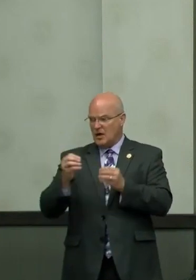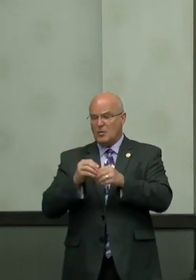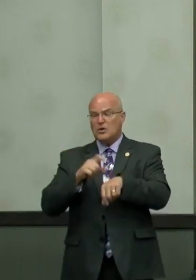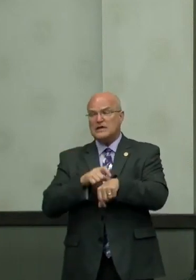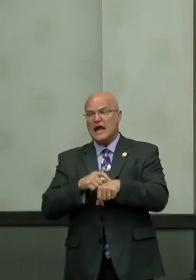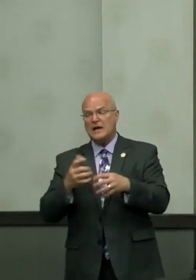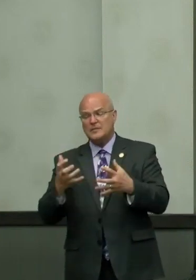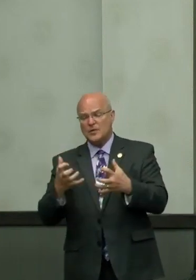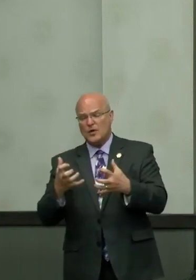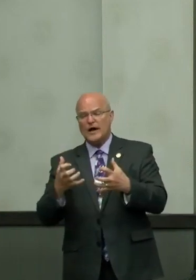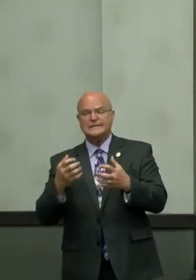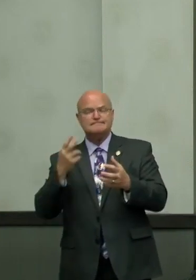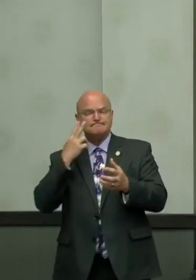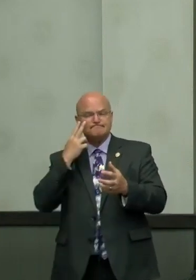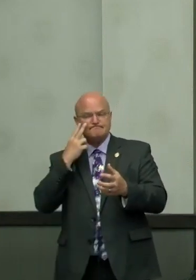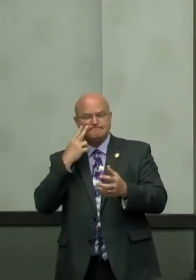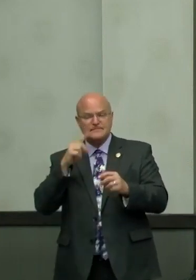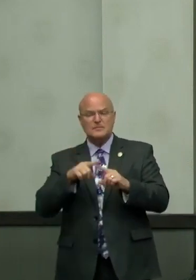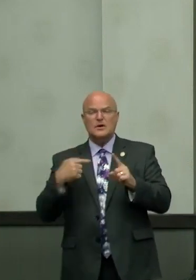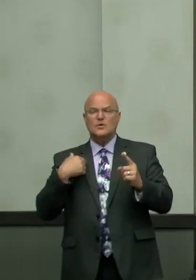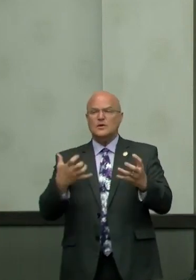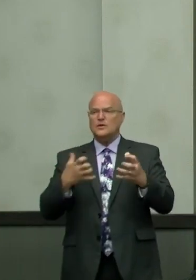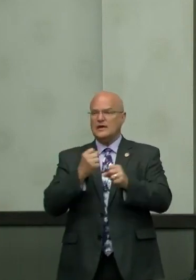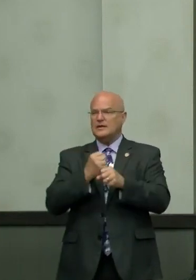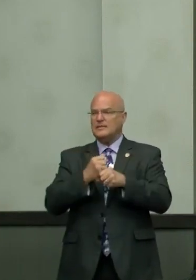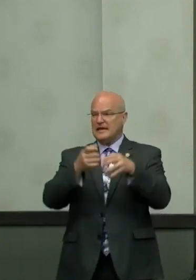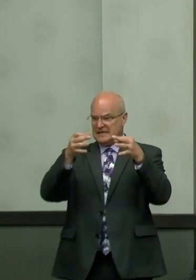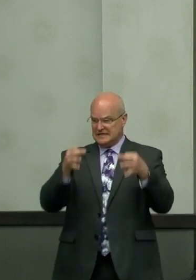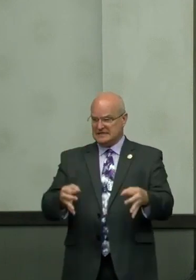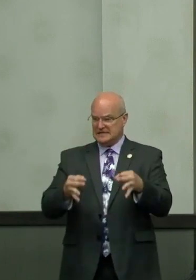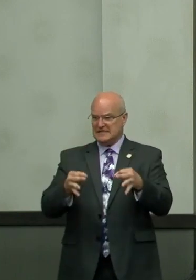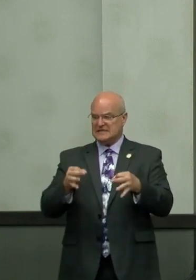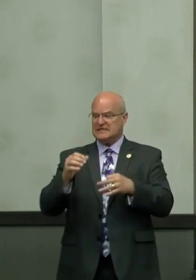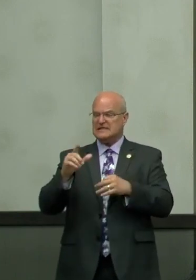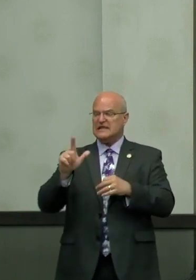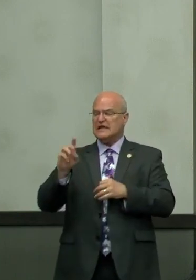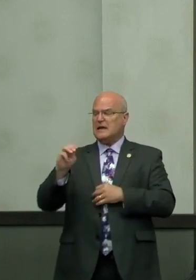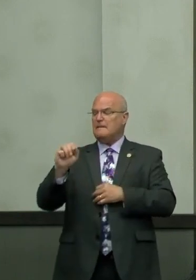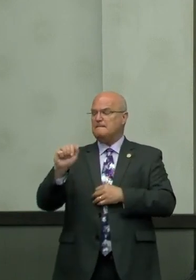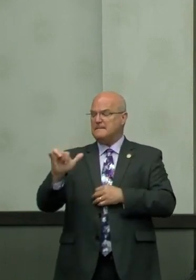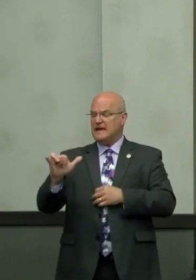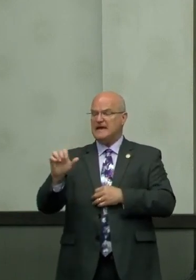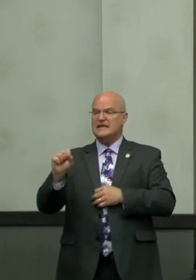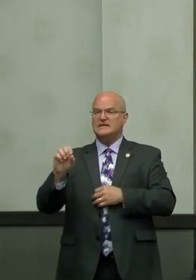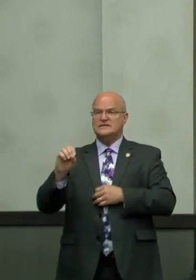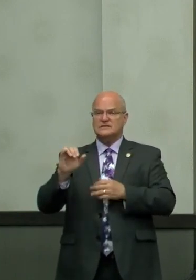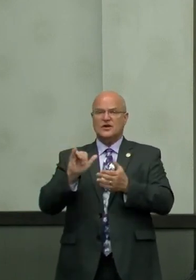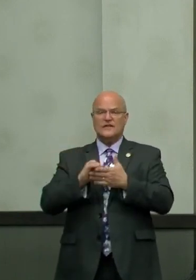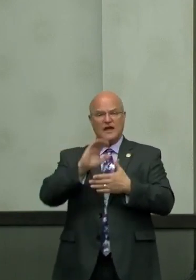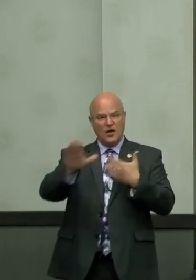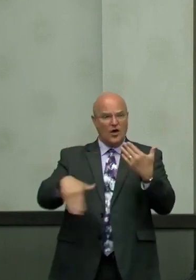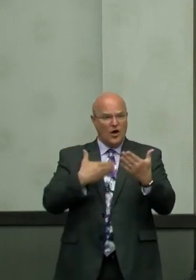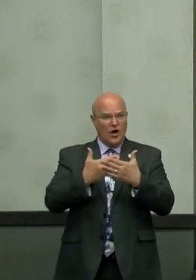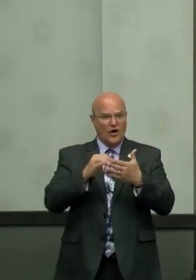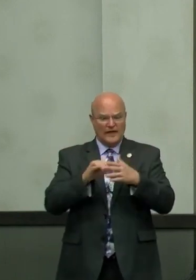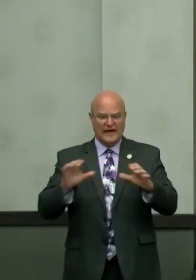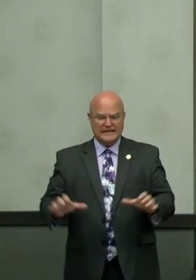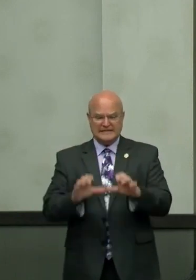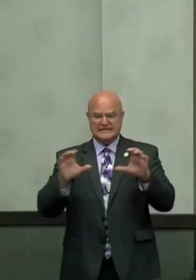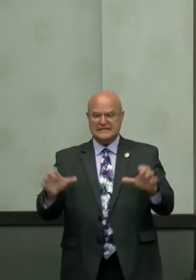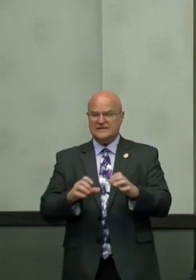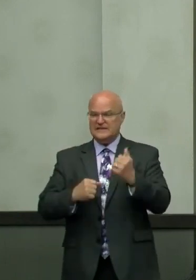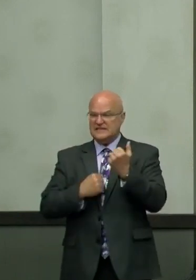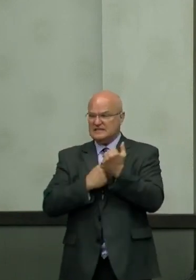more time, but we want to be able to make a decision in late May so that all the